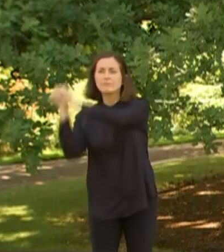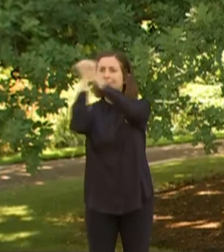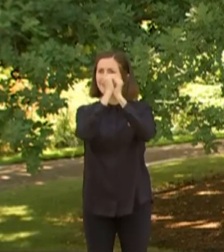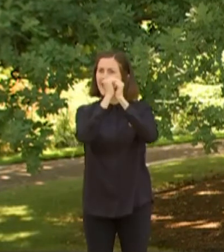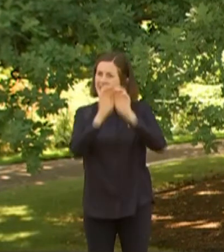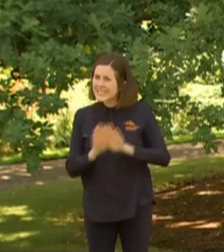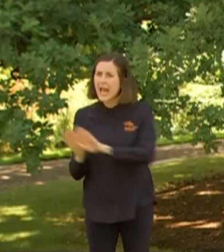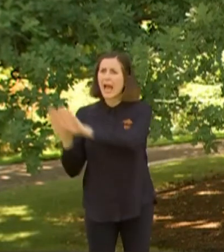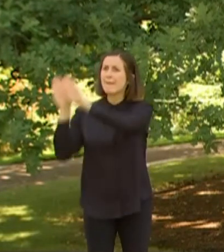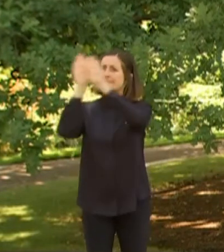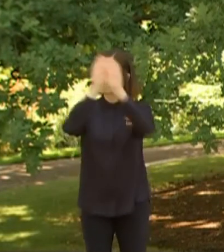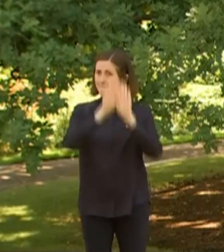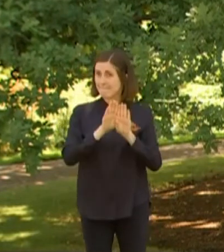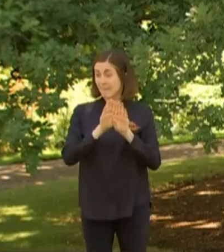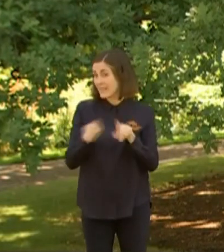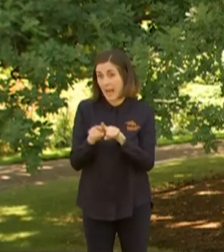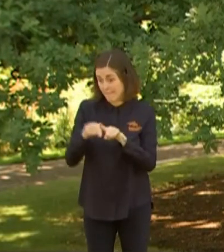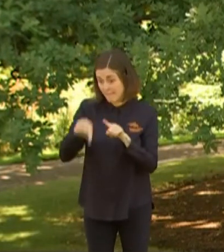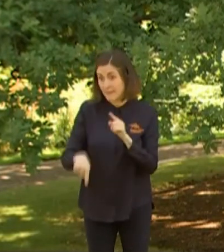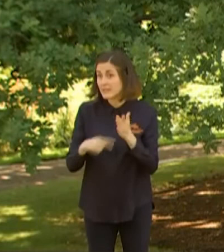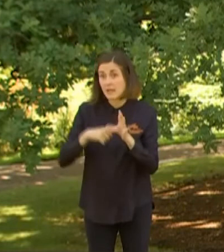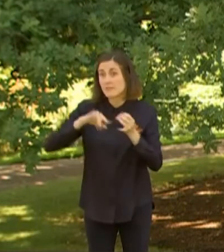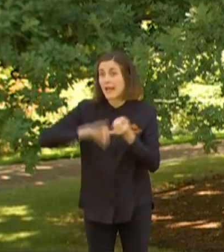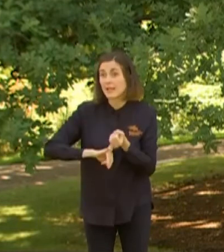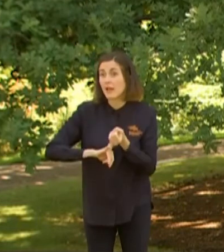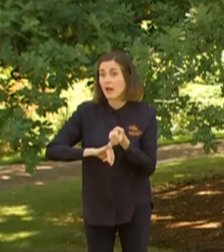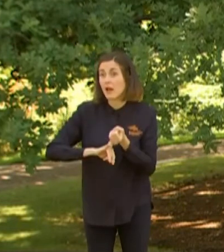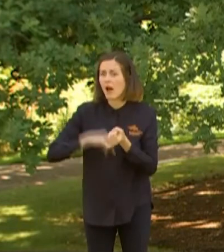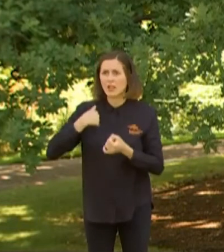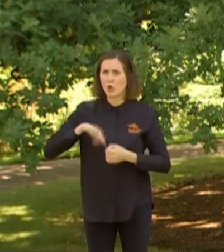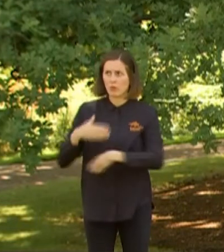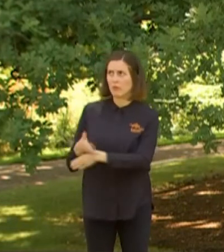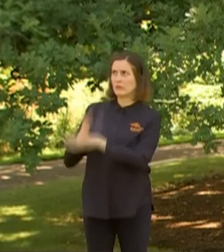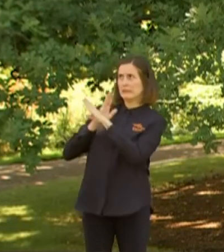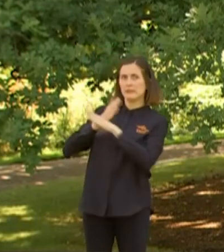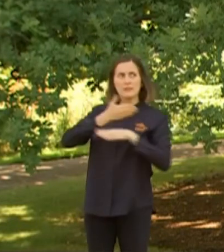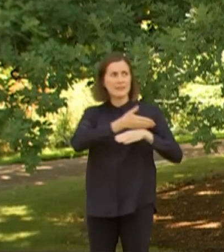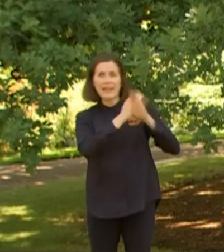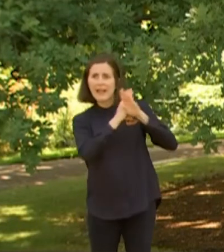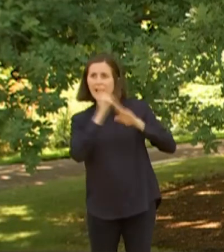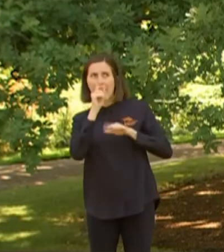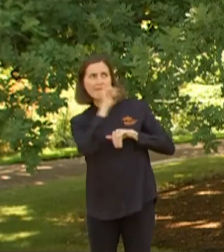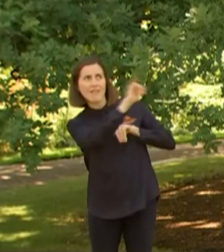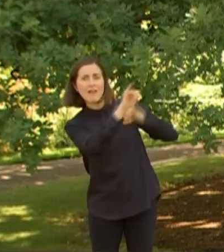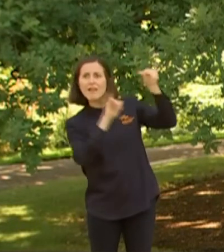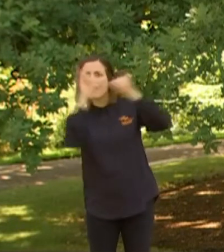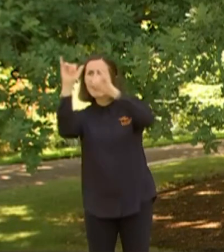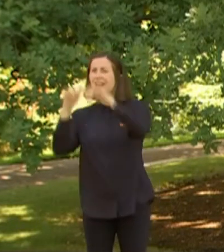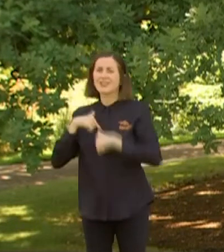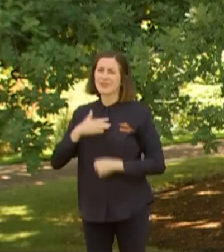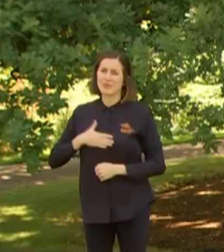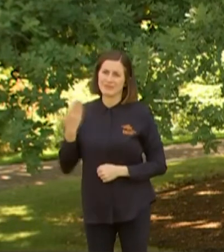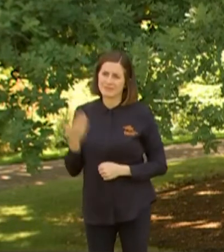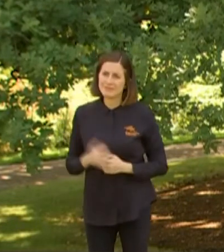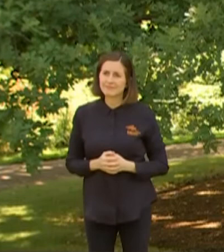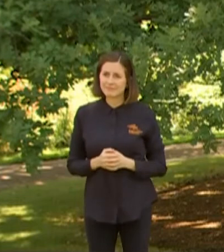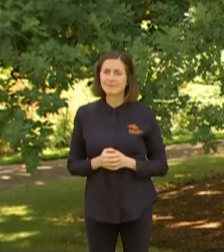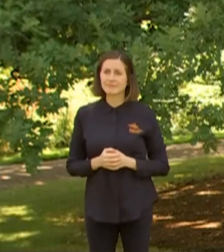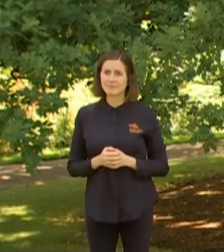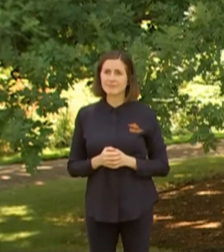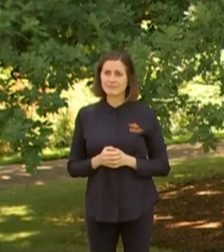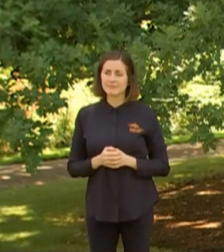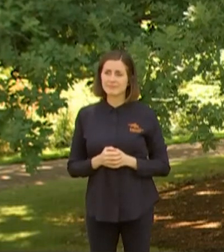of course Tasmania to come, we wouldn't want to put any of that at risk. The other thing too, of course, unknown to the board,